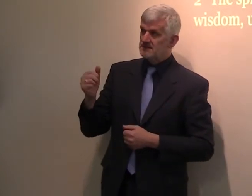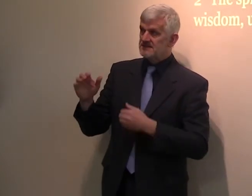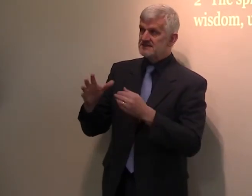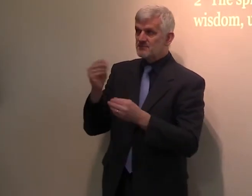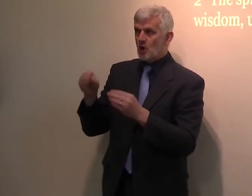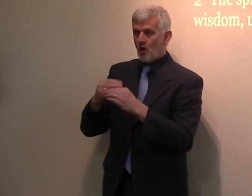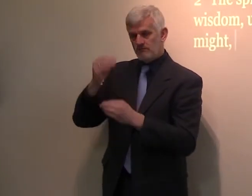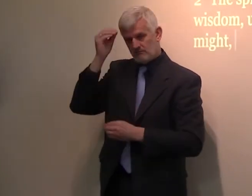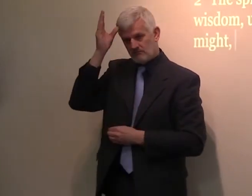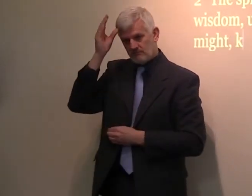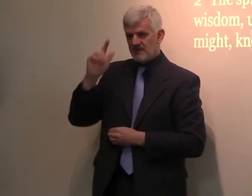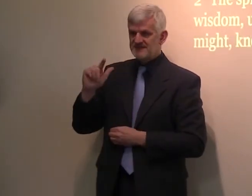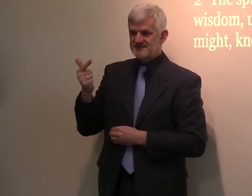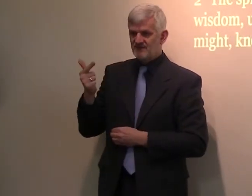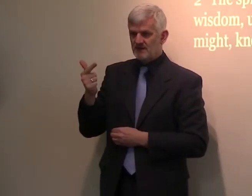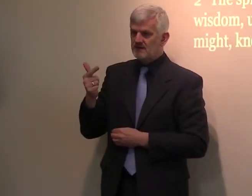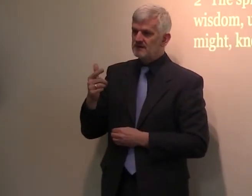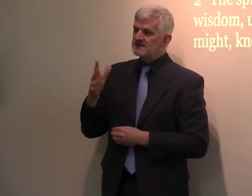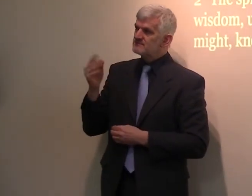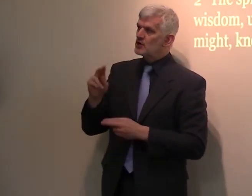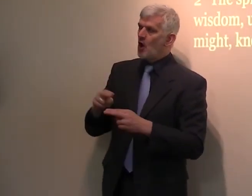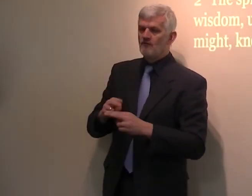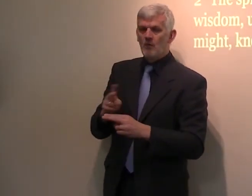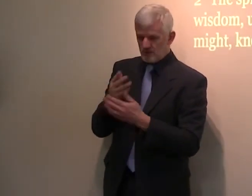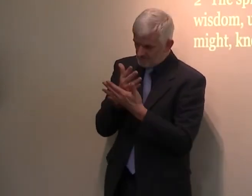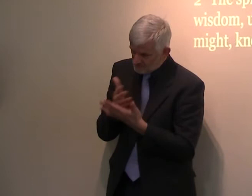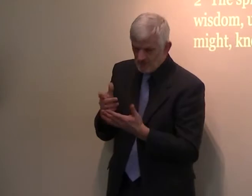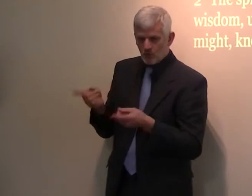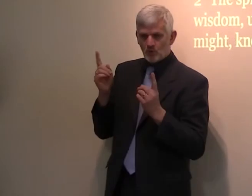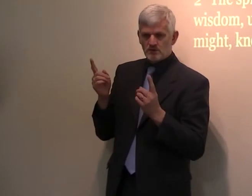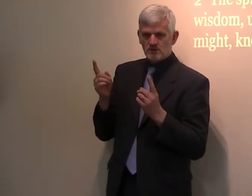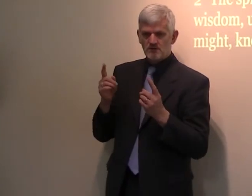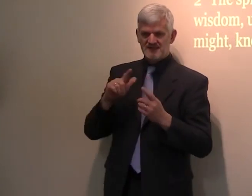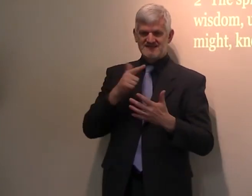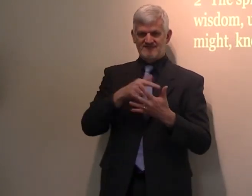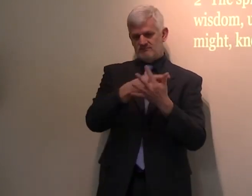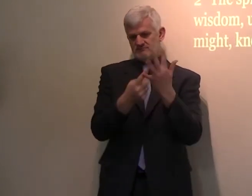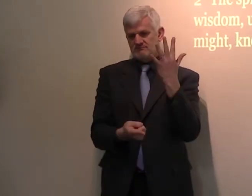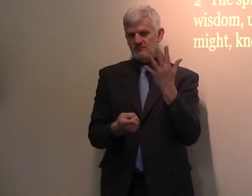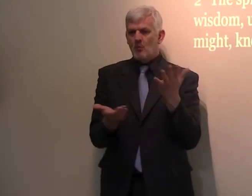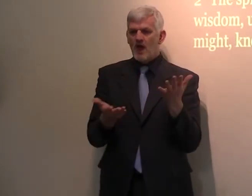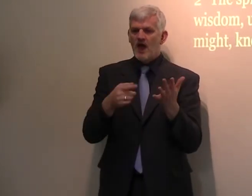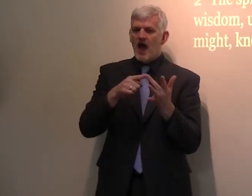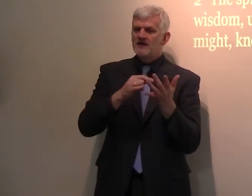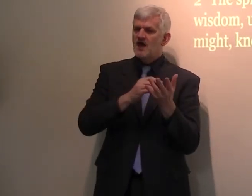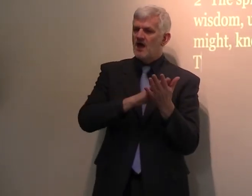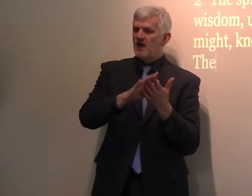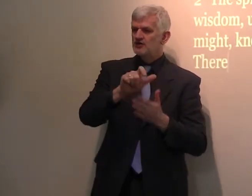it is the spirit of the fear of the Lord. Seven of them are listed in Isaiah chapter 11. But